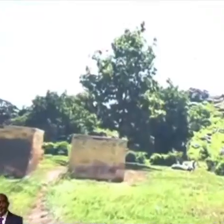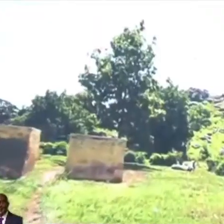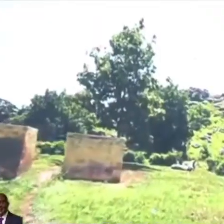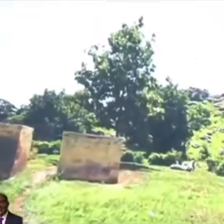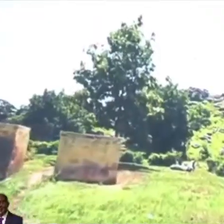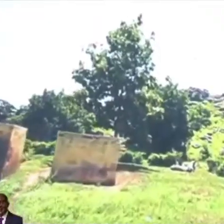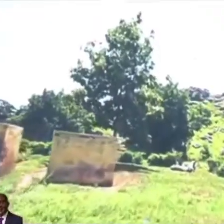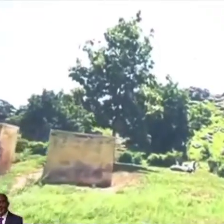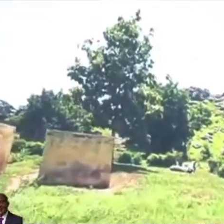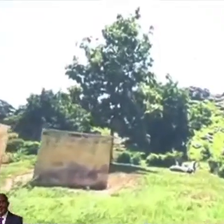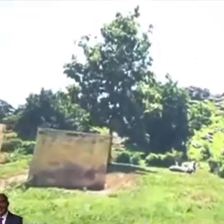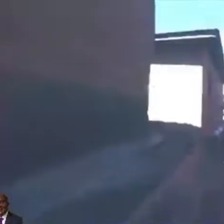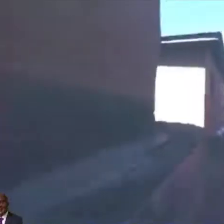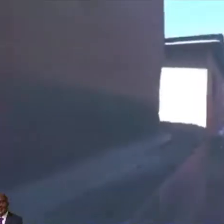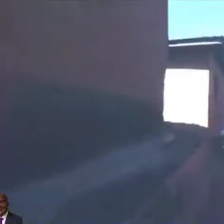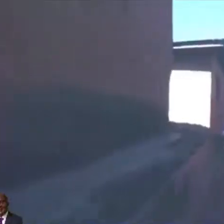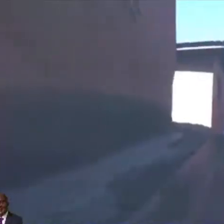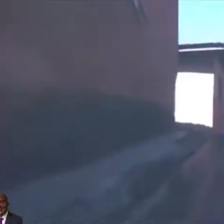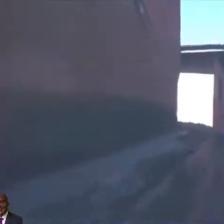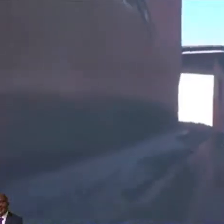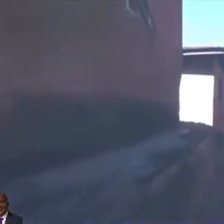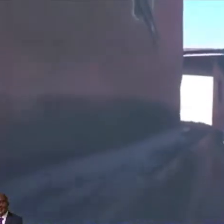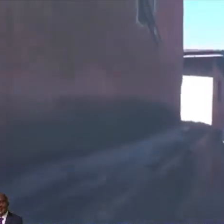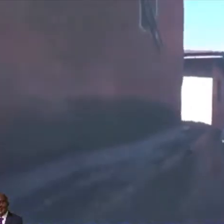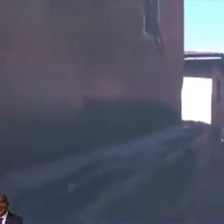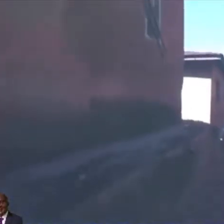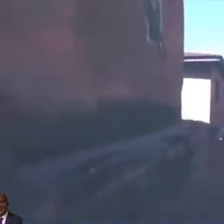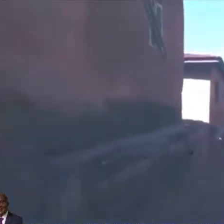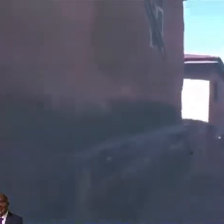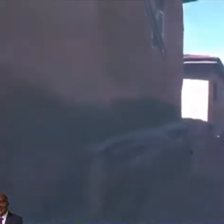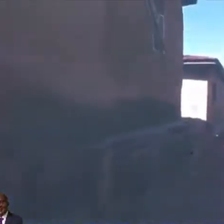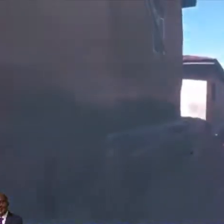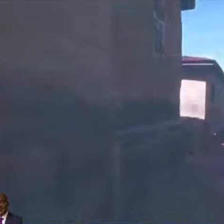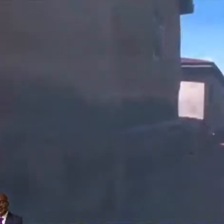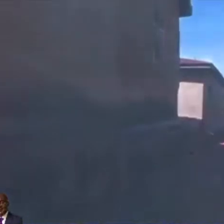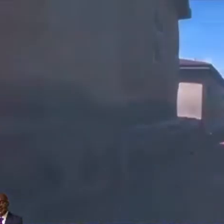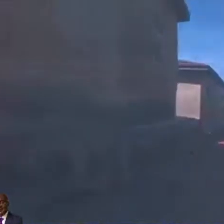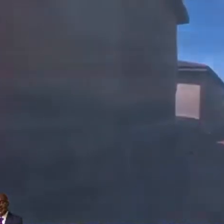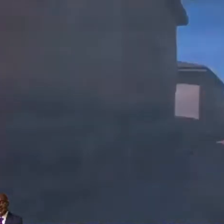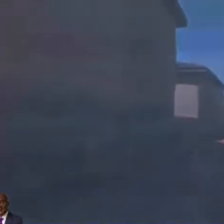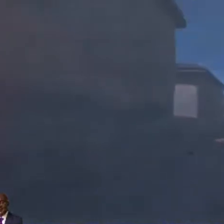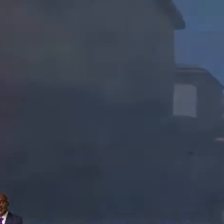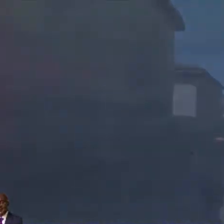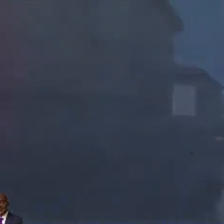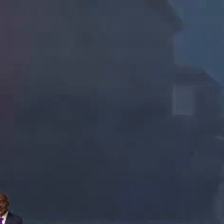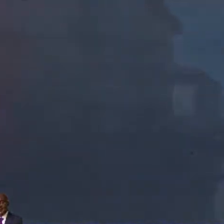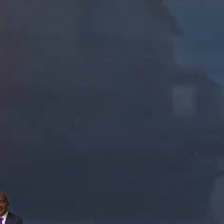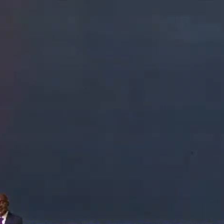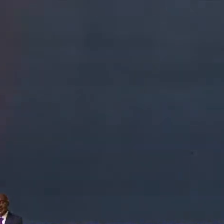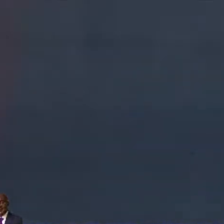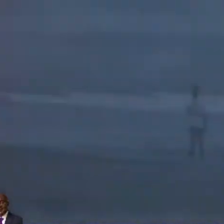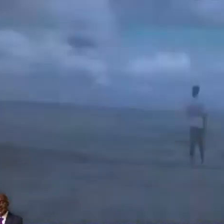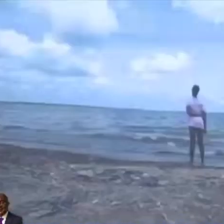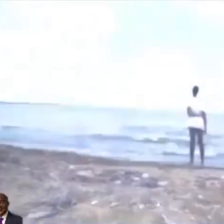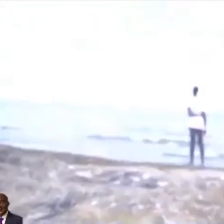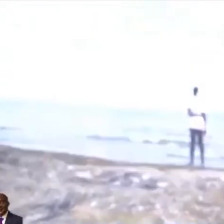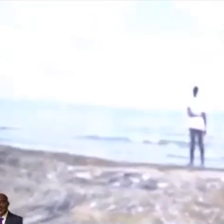open defecation or some awful toilet facility in some faraway distance.